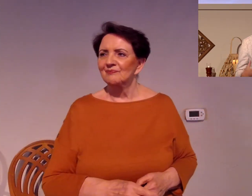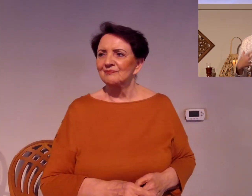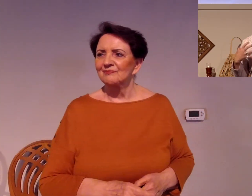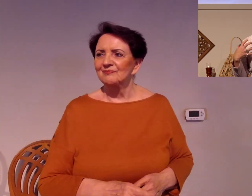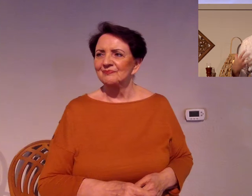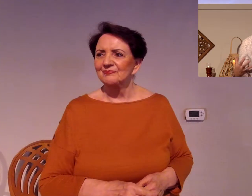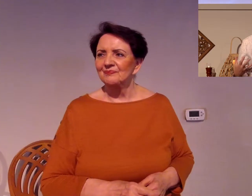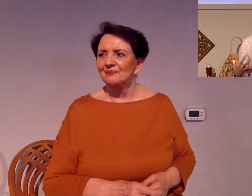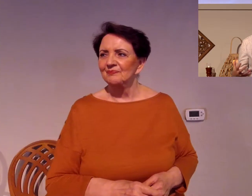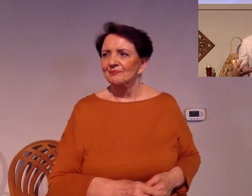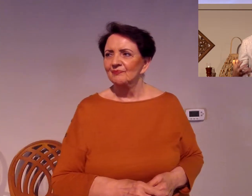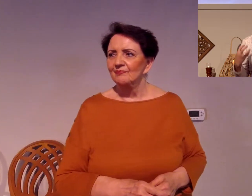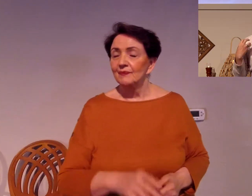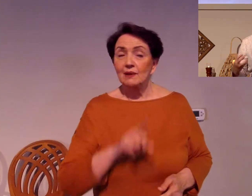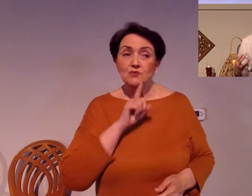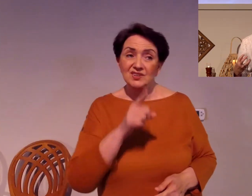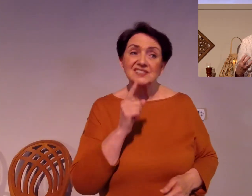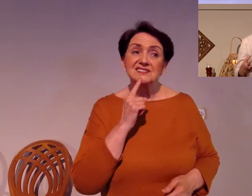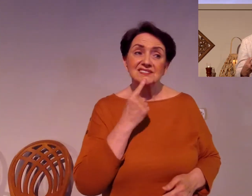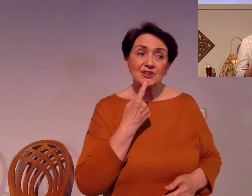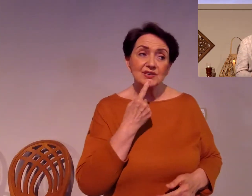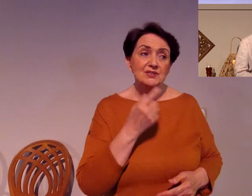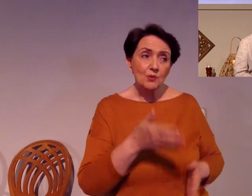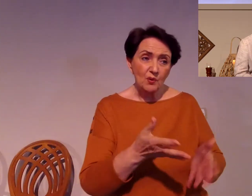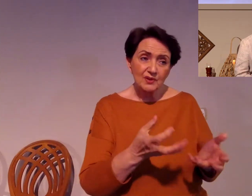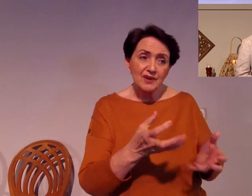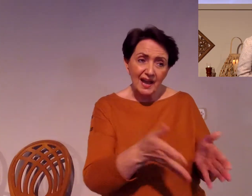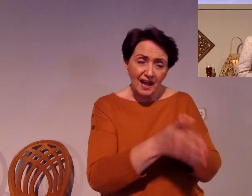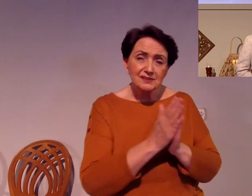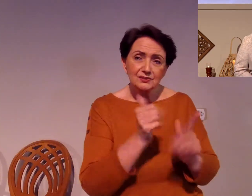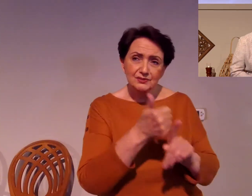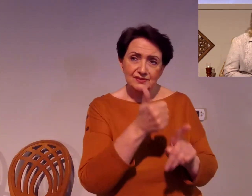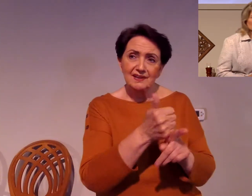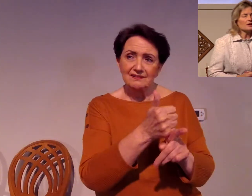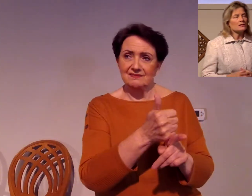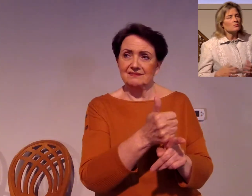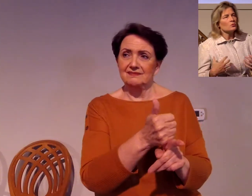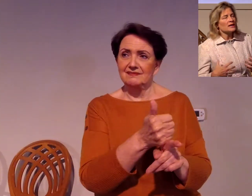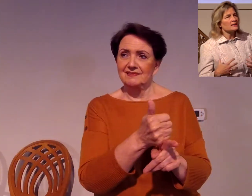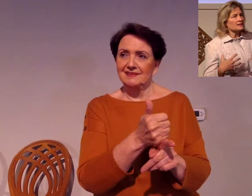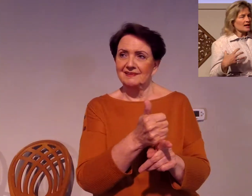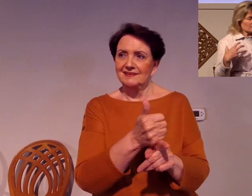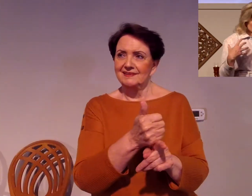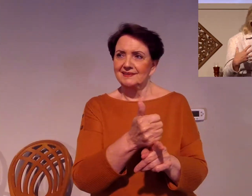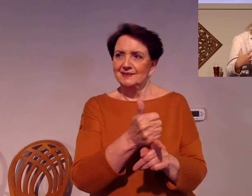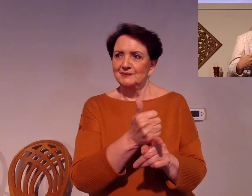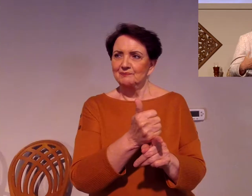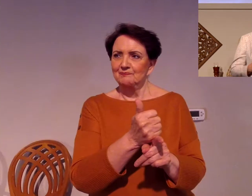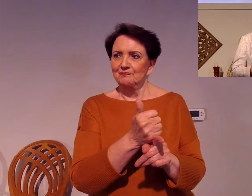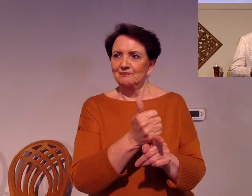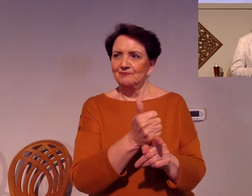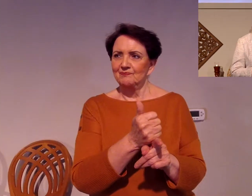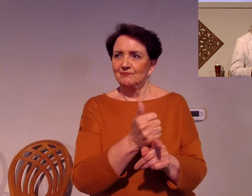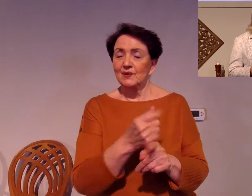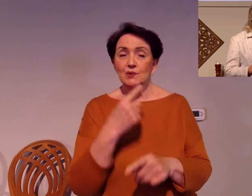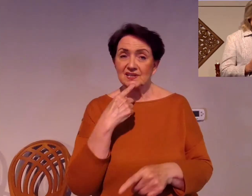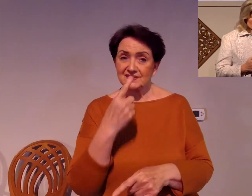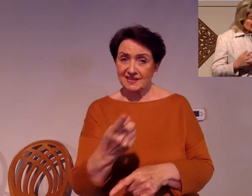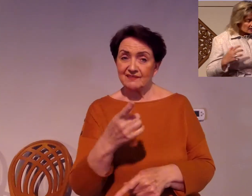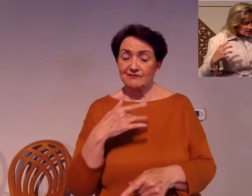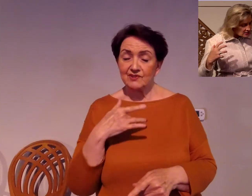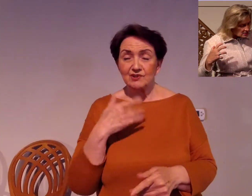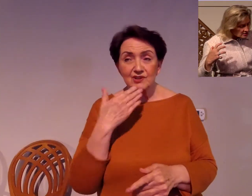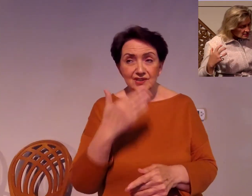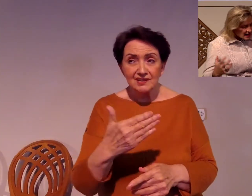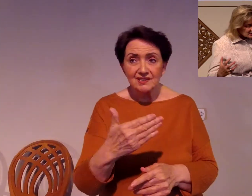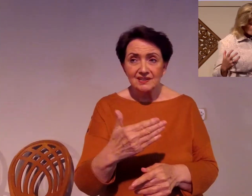We got it. Like, I really seriously want you to ask yourself this. And it's, when I say feel good, it's like he talks